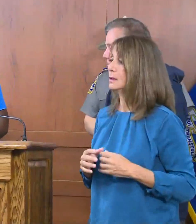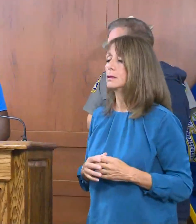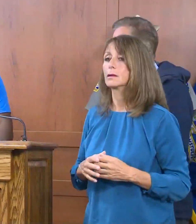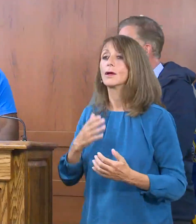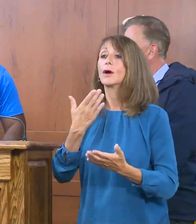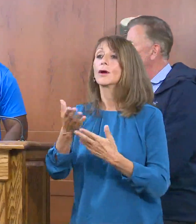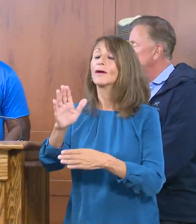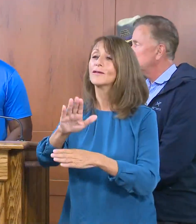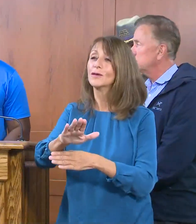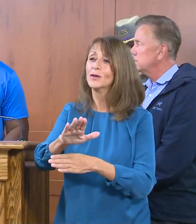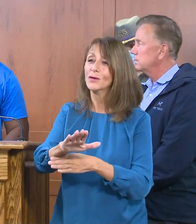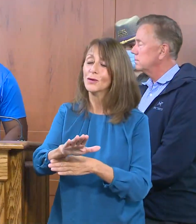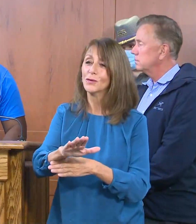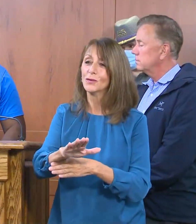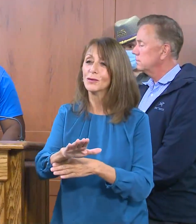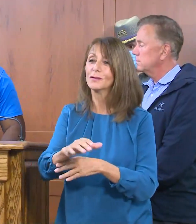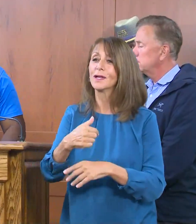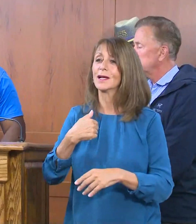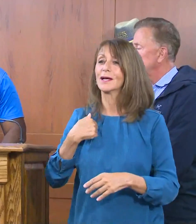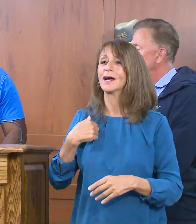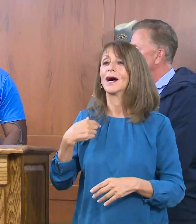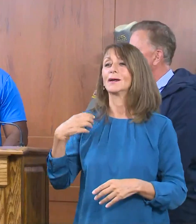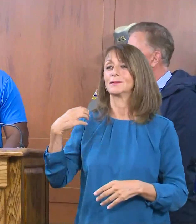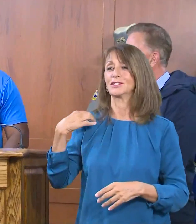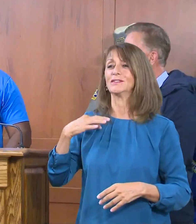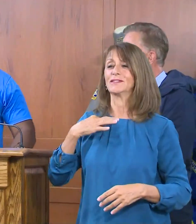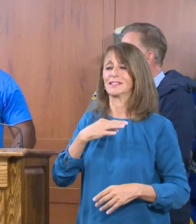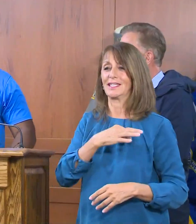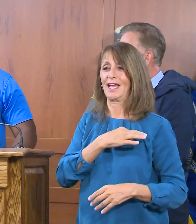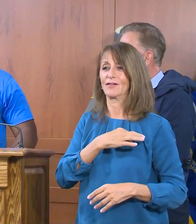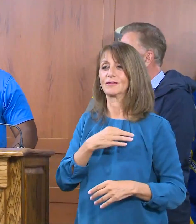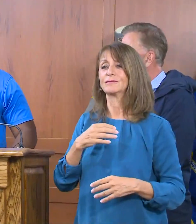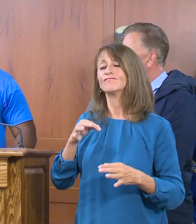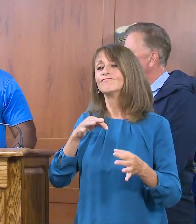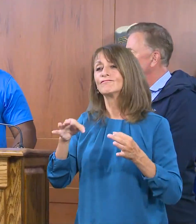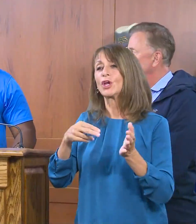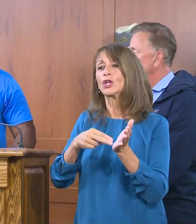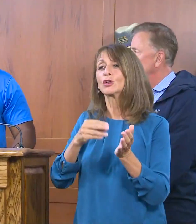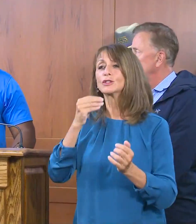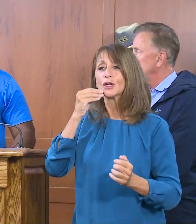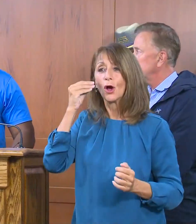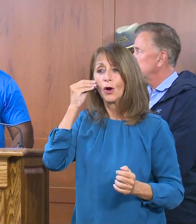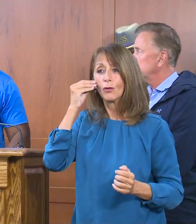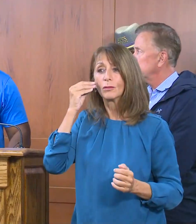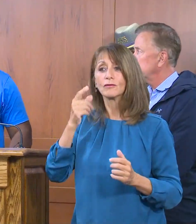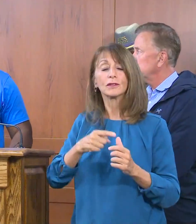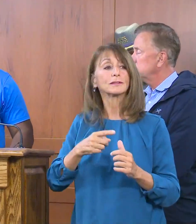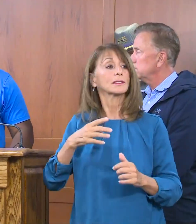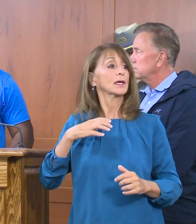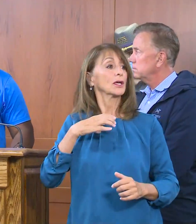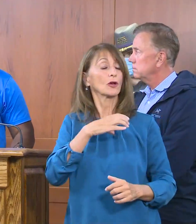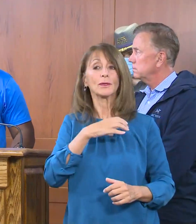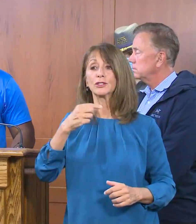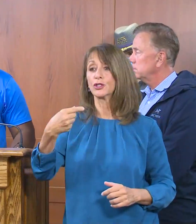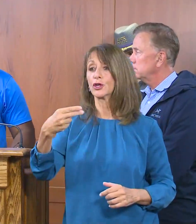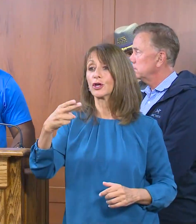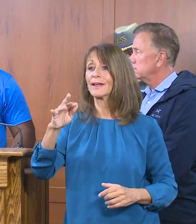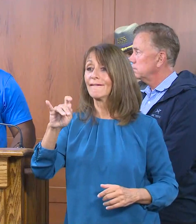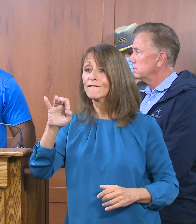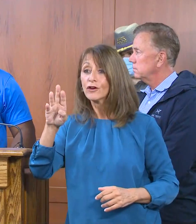Good afternoon, Paul Mounds, Chief of Staff for the Governor. Just on the nursing home update, first of all, I want to say Commissioner Gifford, as well